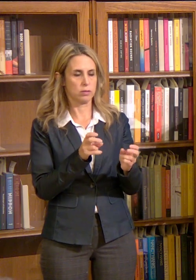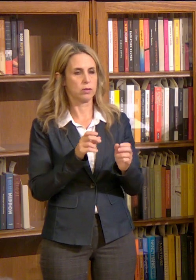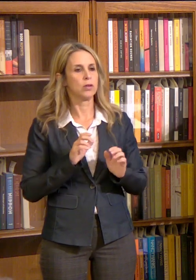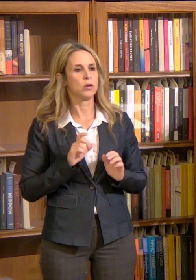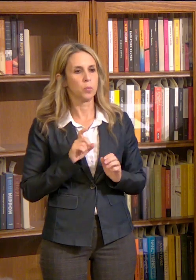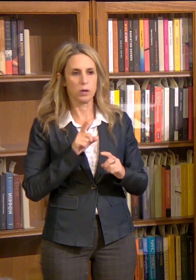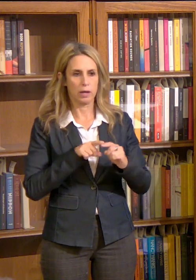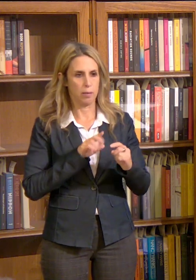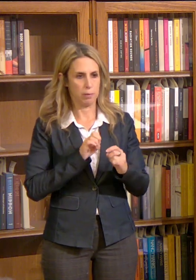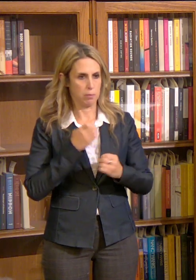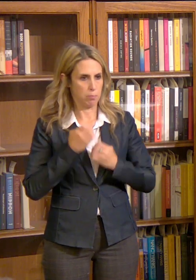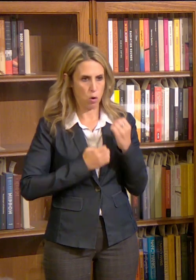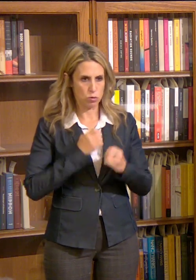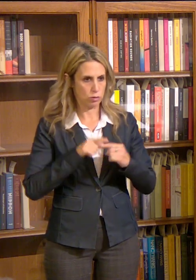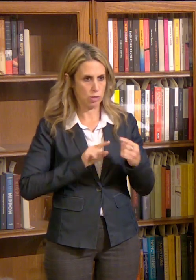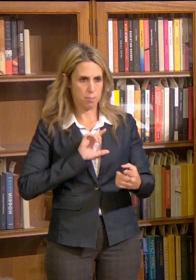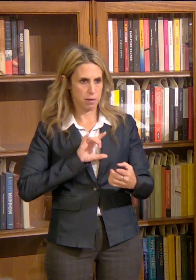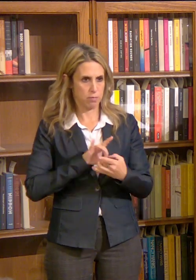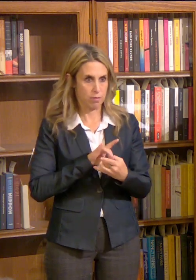their